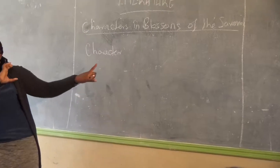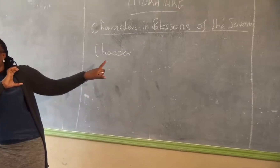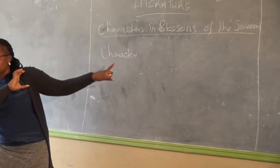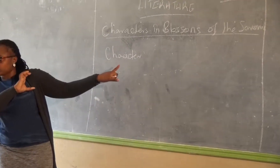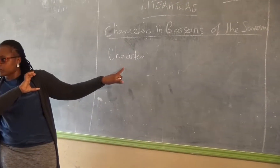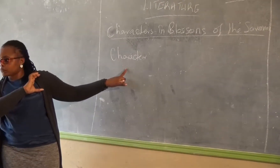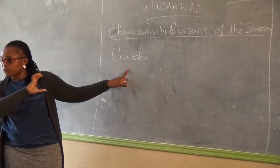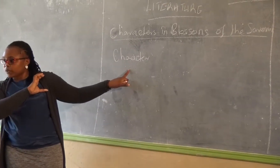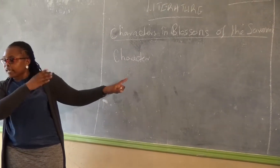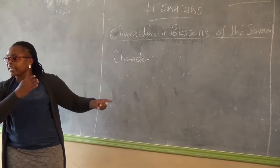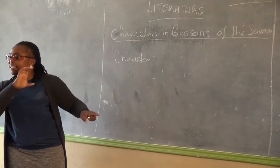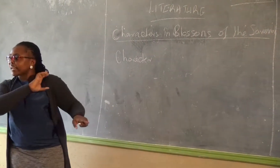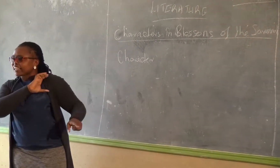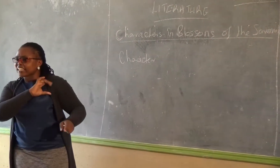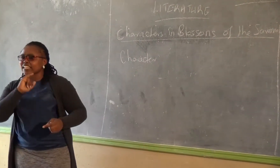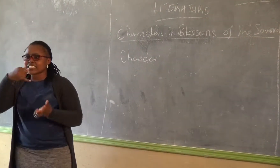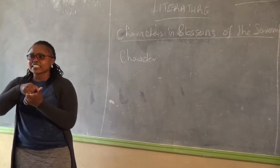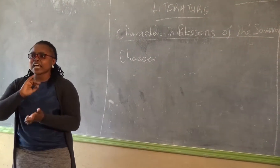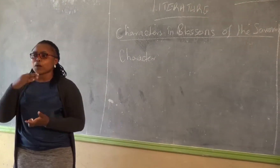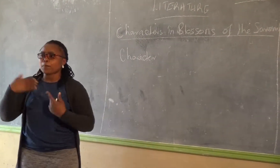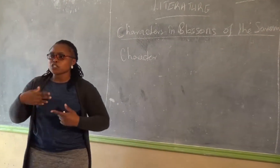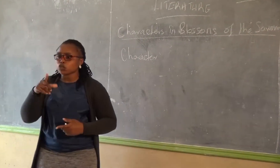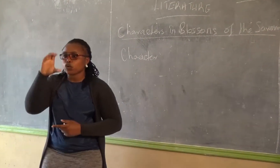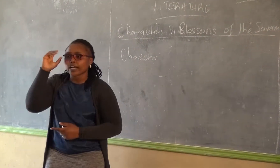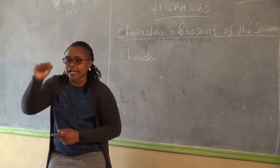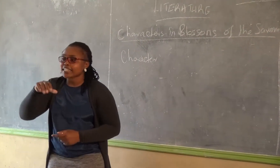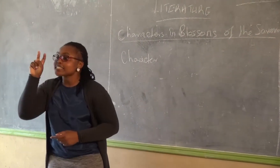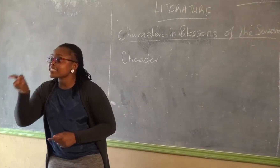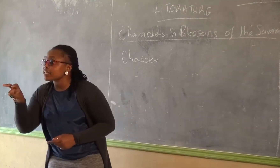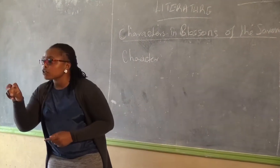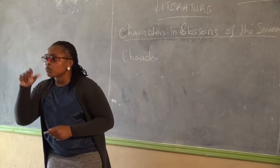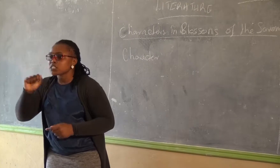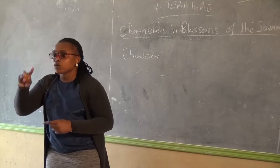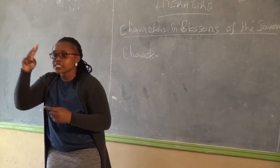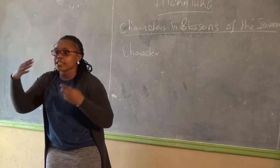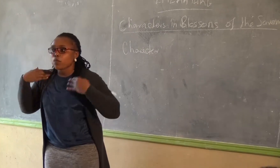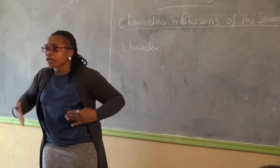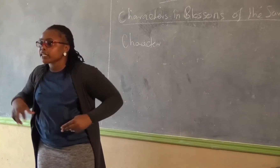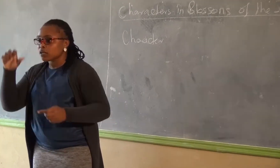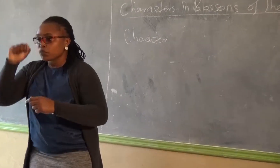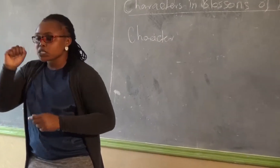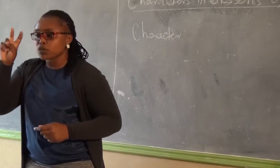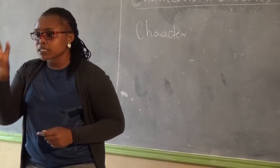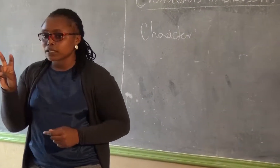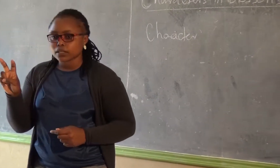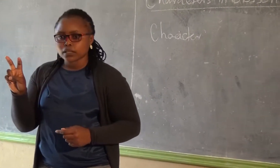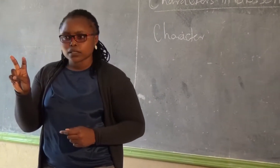character. And character, is it a person you can see? Possible see body? Possible see? No.